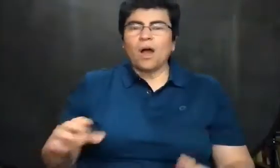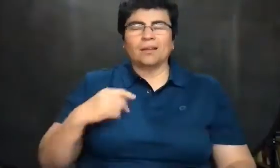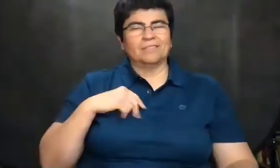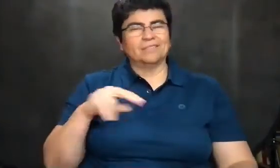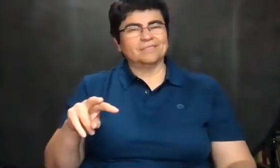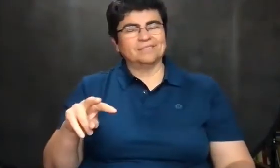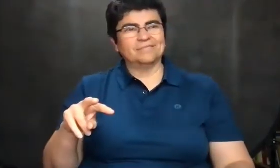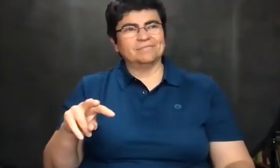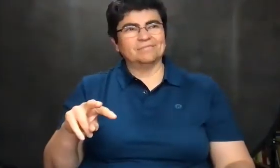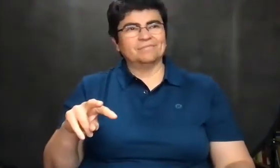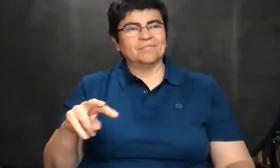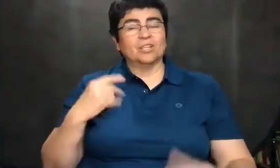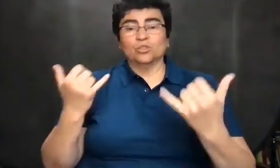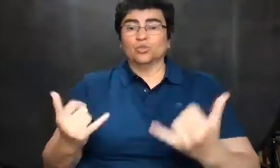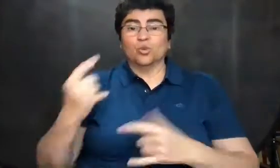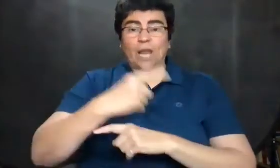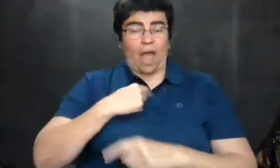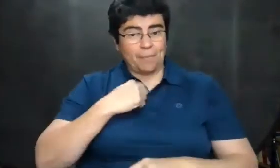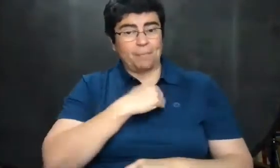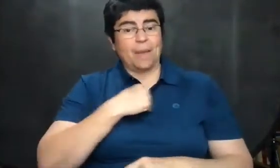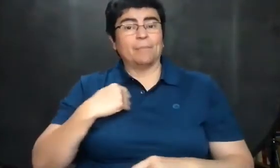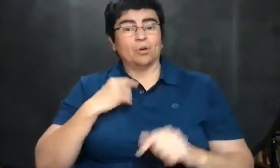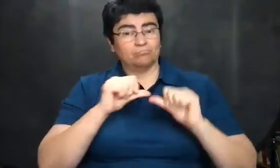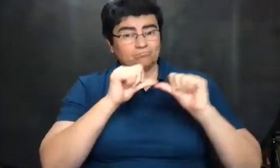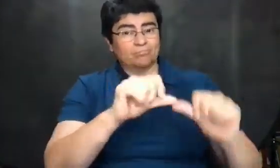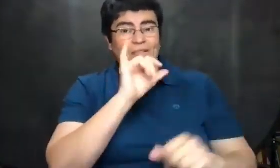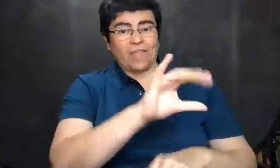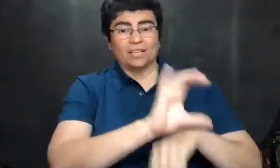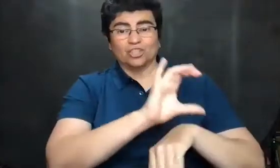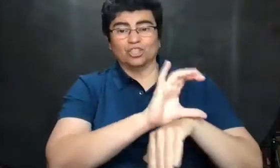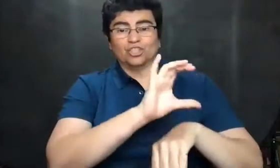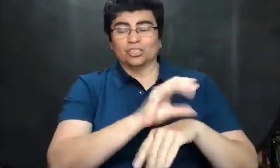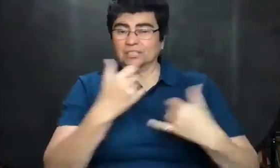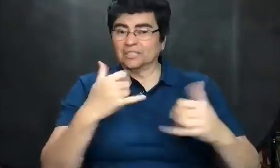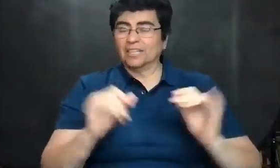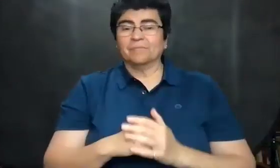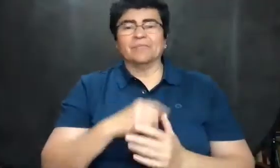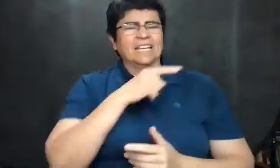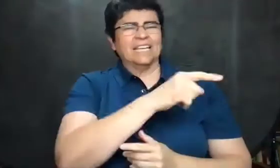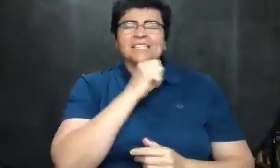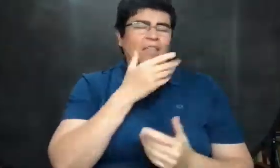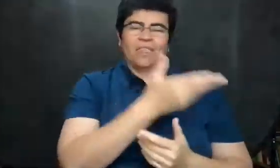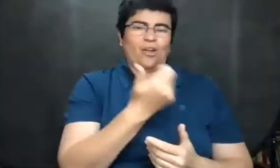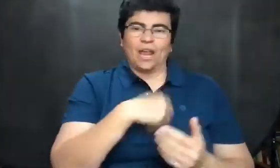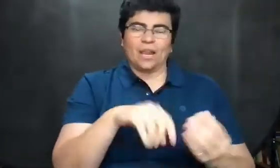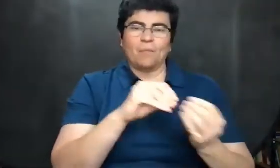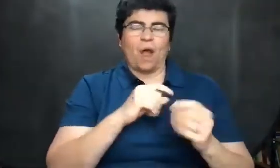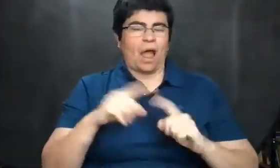You know, today I'm a member in good standing of that church, you know, and he's not there anymore. And I can't really say that I'm unhappy